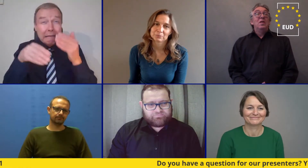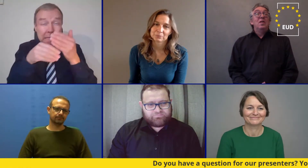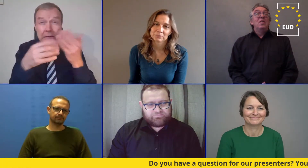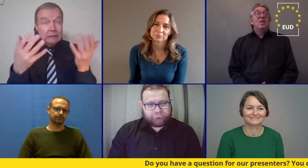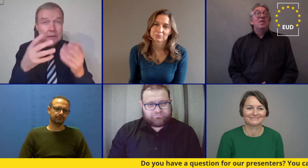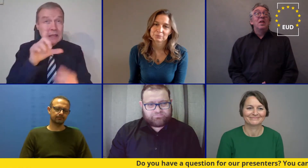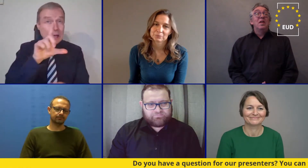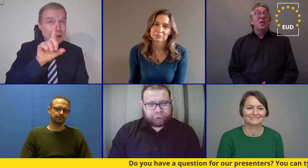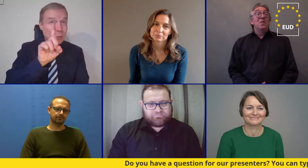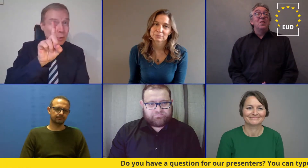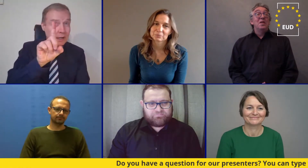Thank you.